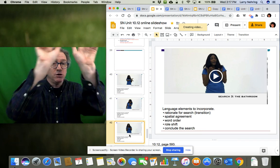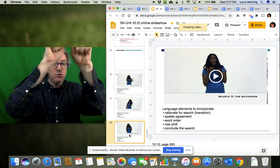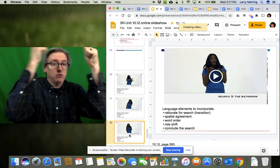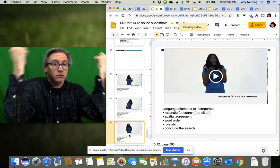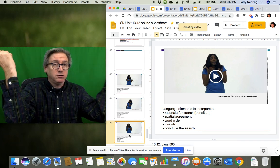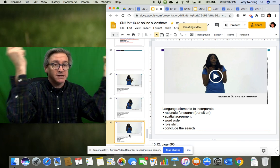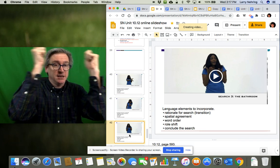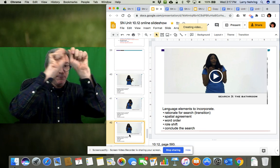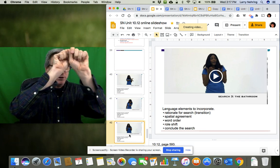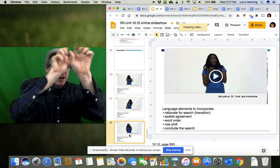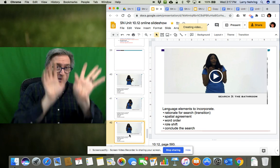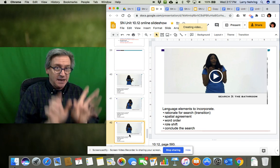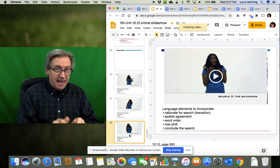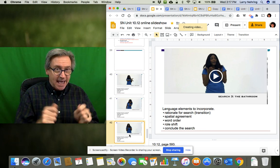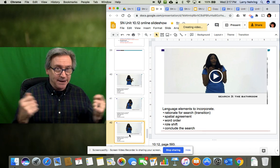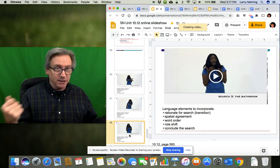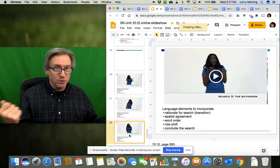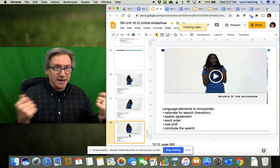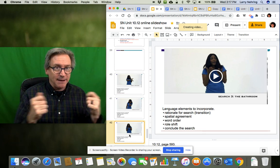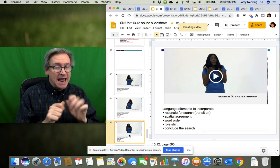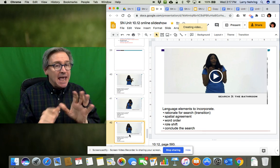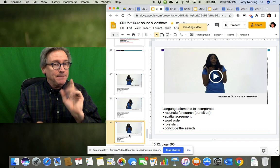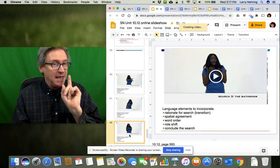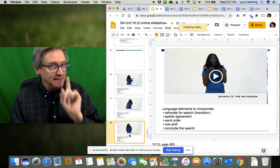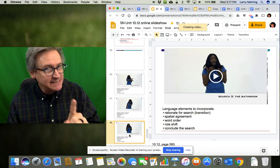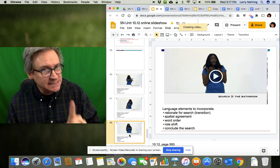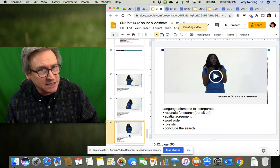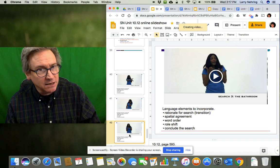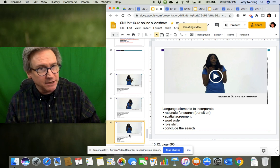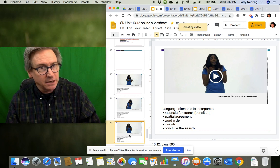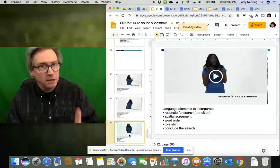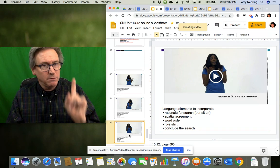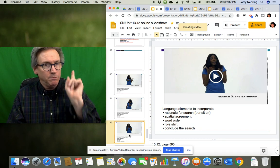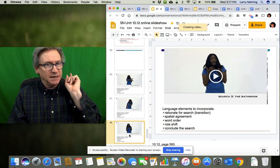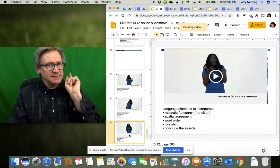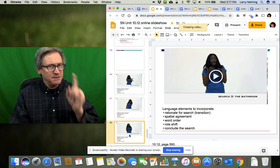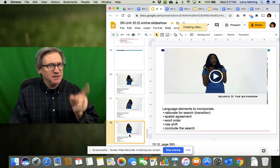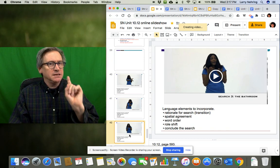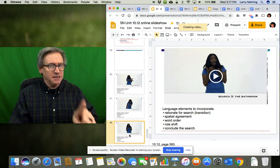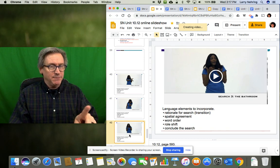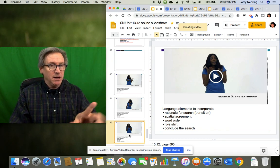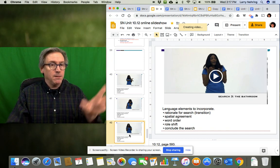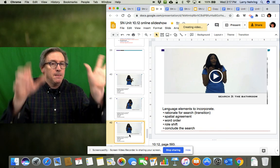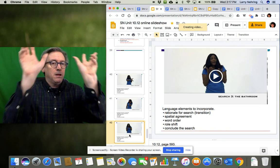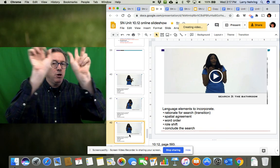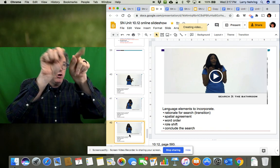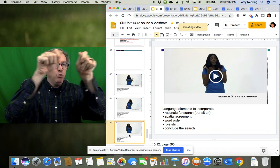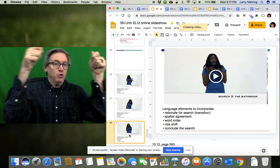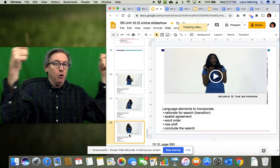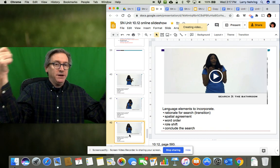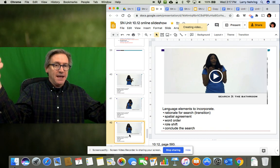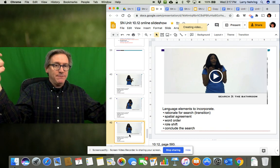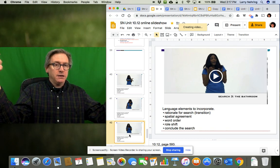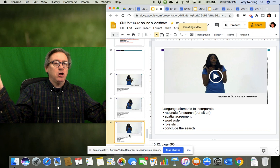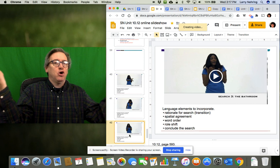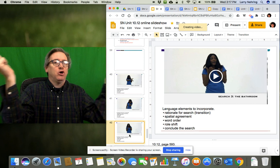also does an upper cabinet and a lower cabinet. And this is a subtle thing, but it's something to think about. When you